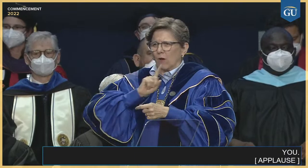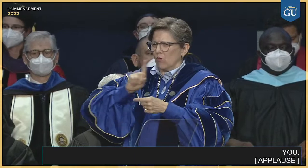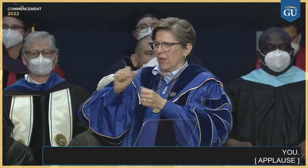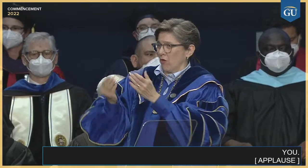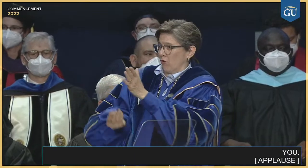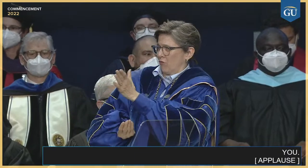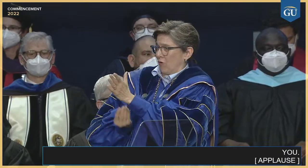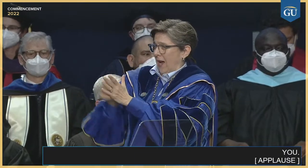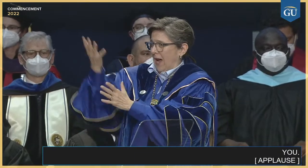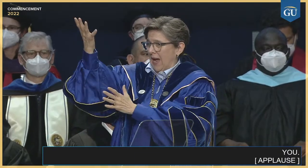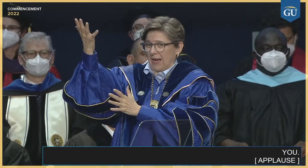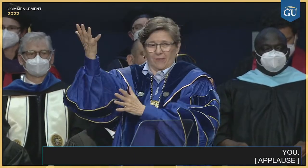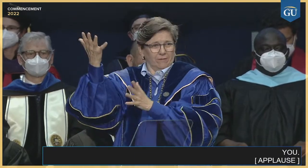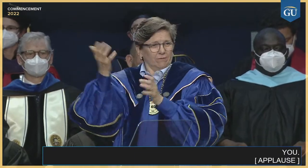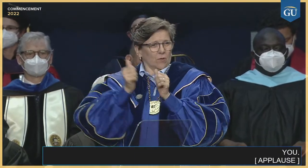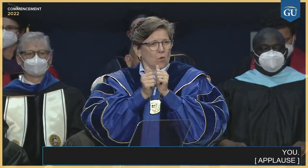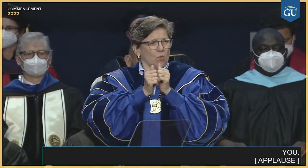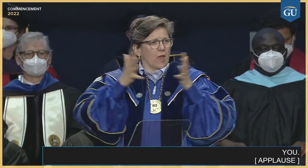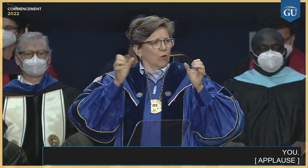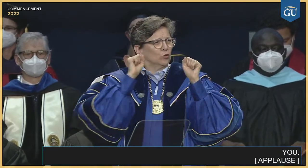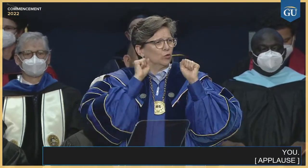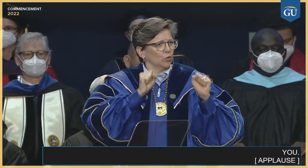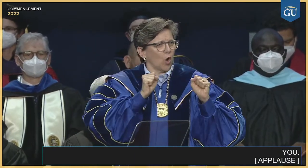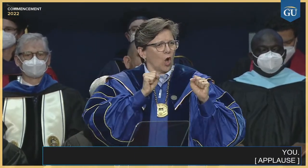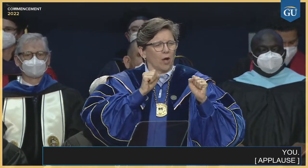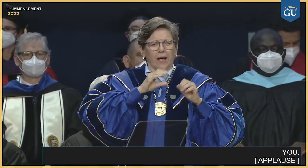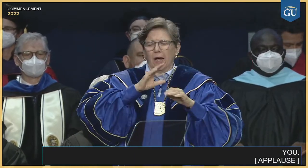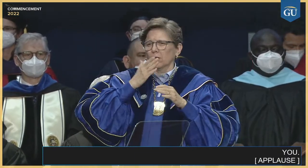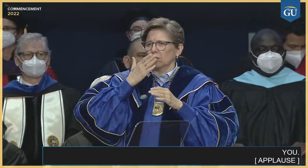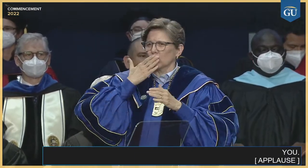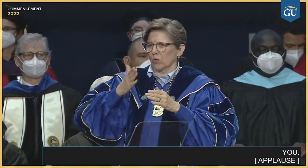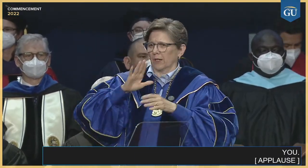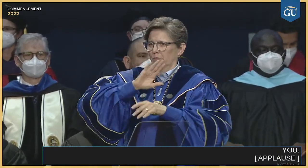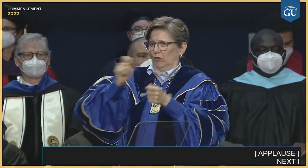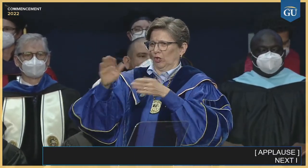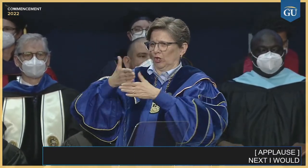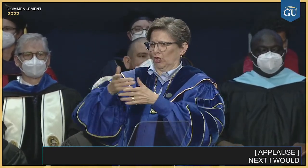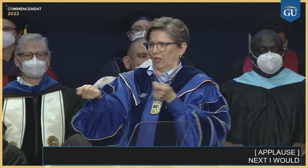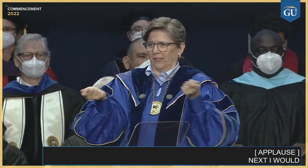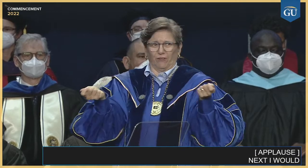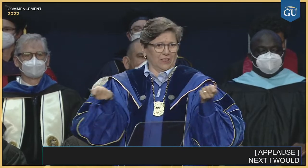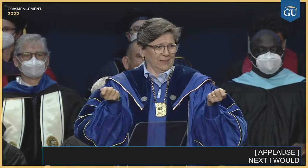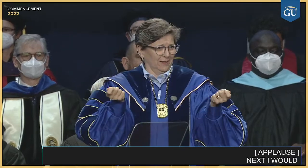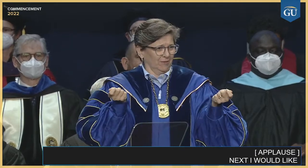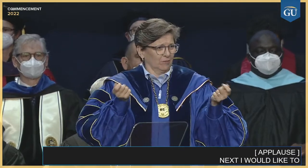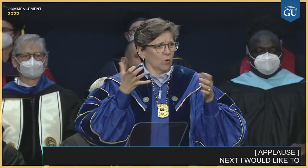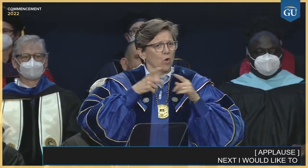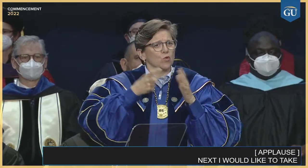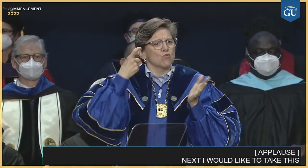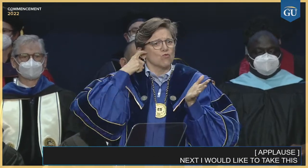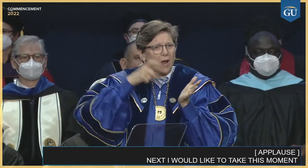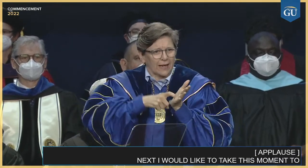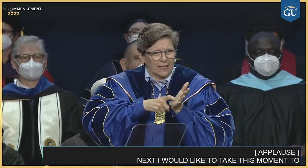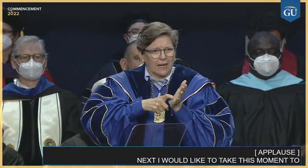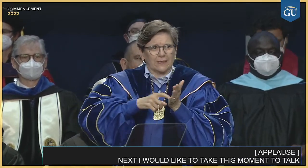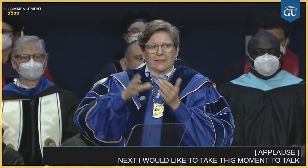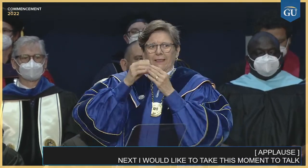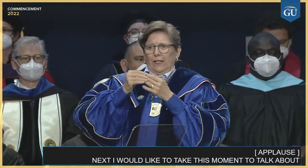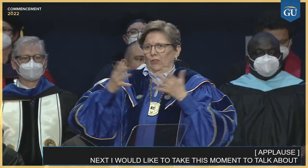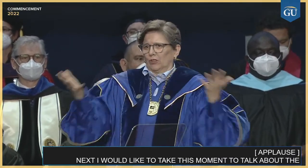Next, I would like to take this moment to talk about the fact that no university is able to thrive without